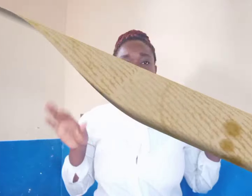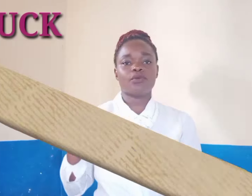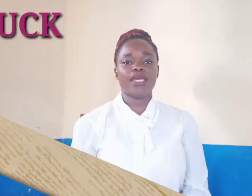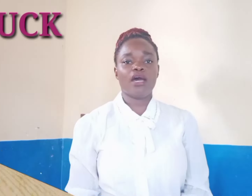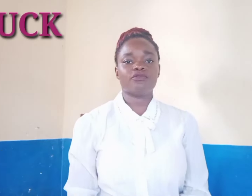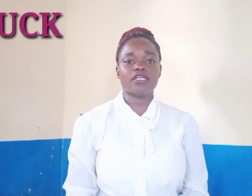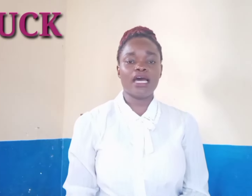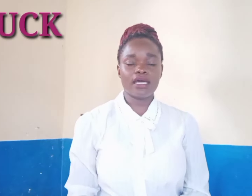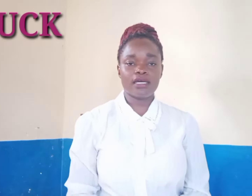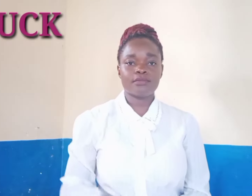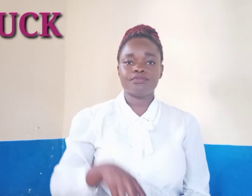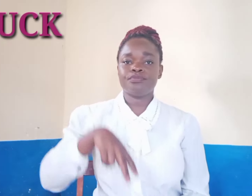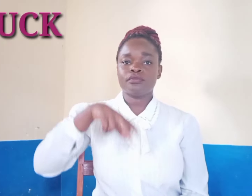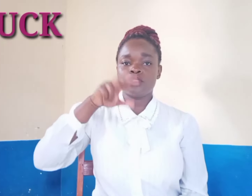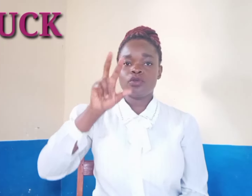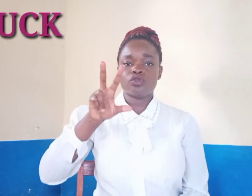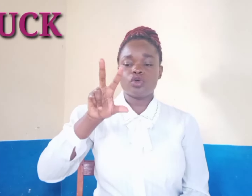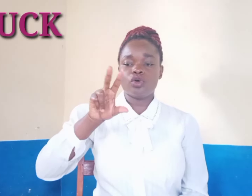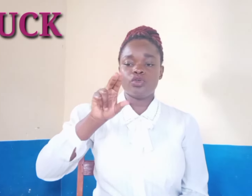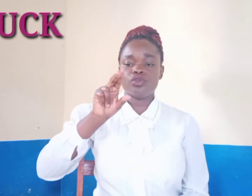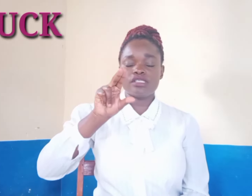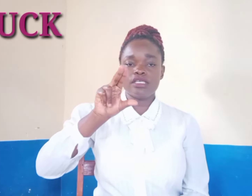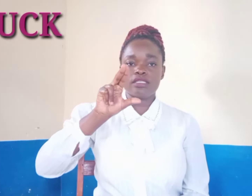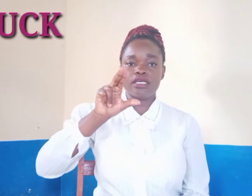bad. We have duck. So using the